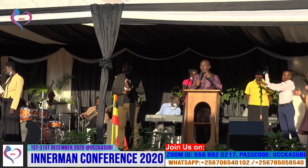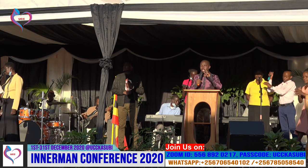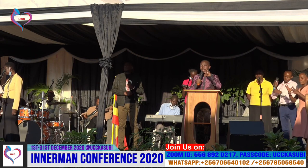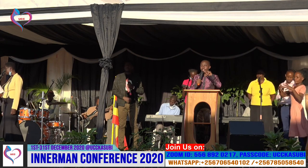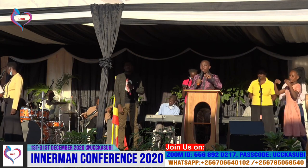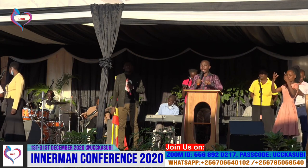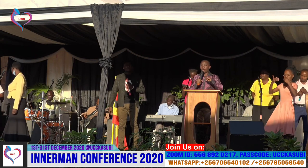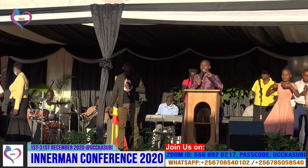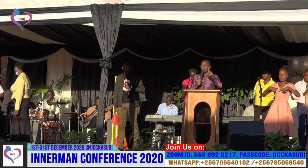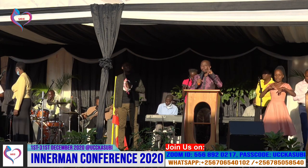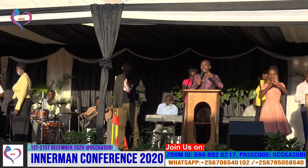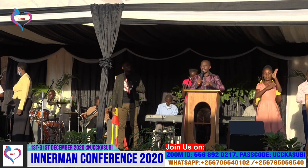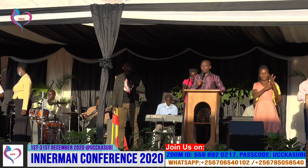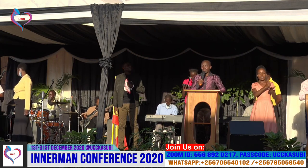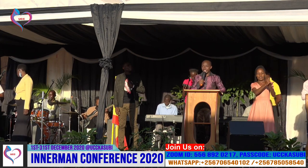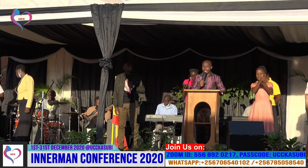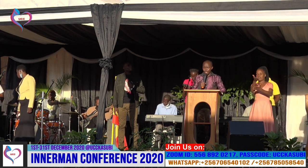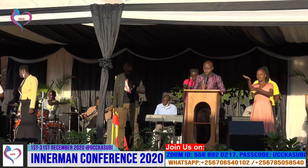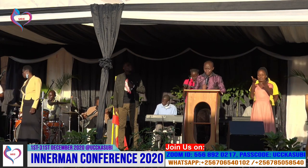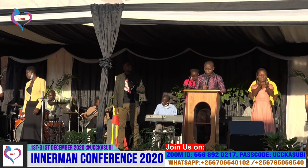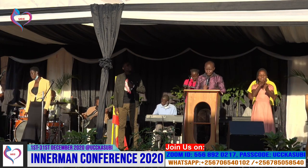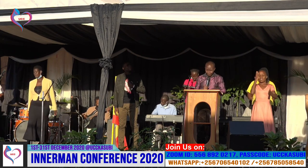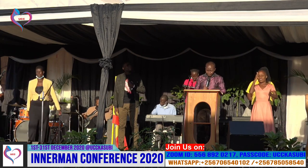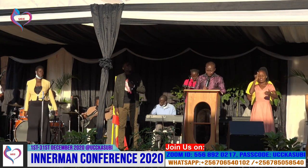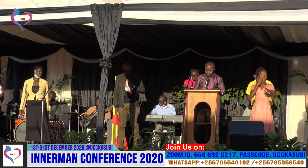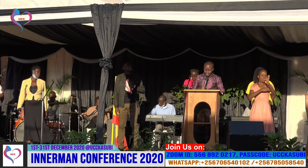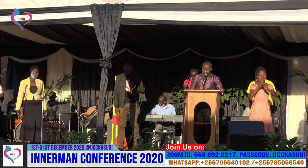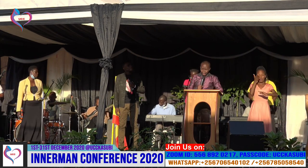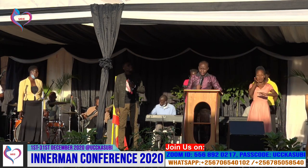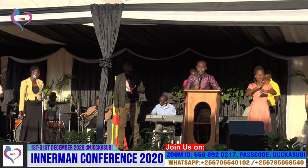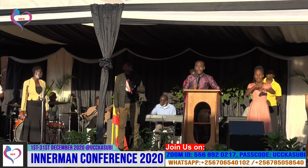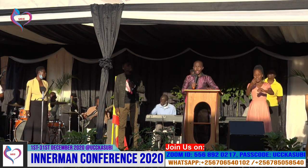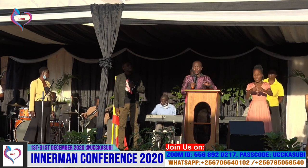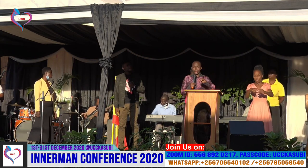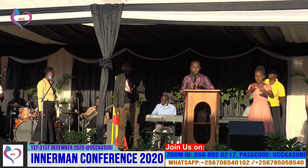Nyambire utegerente walingo litamumbere nzibu mulinya lya Yesu. Amen. Hallelujah.